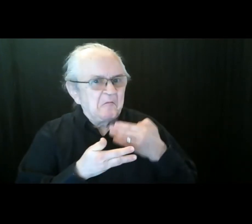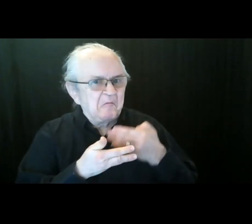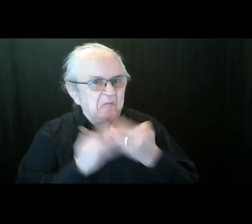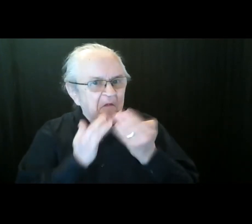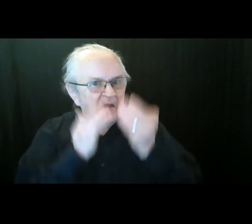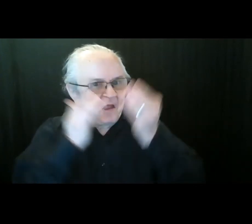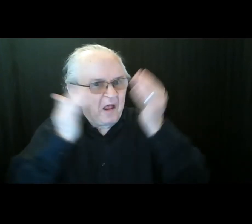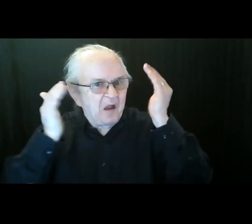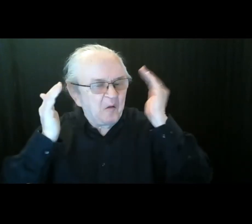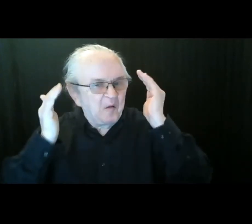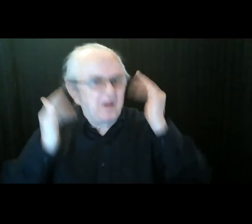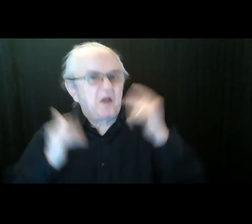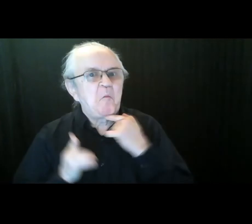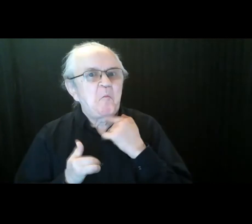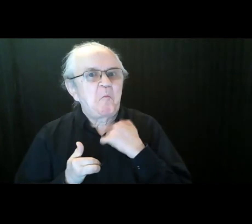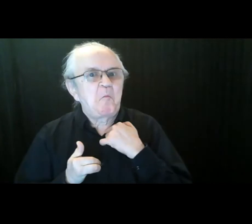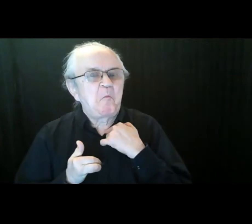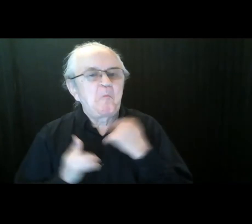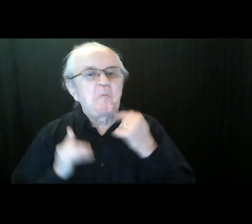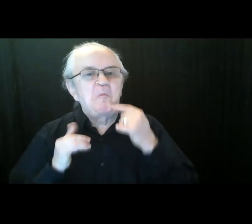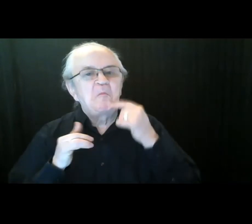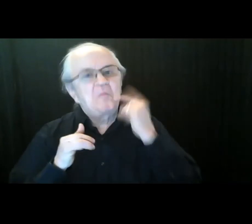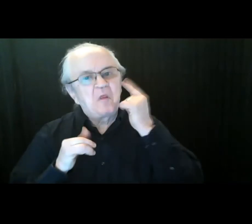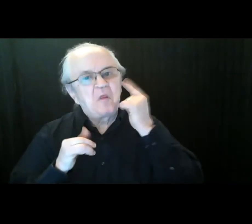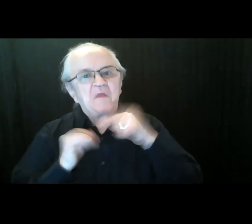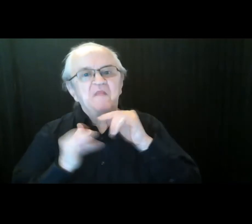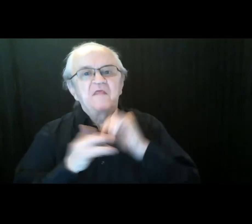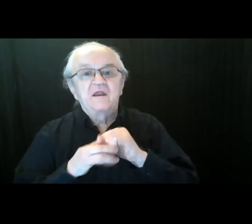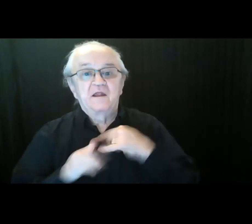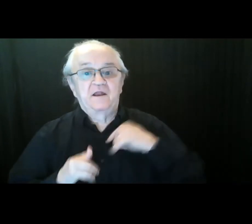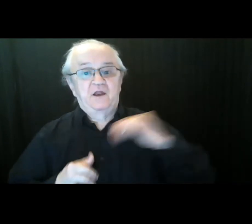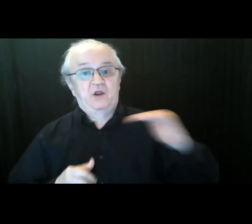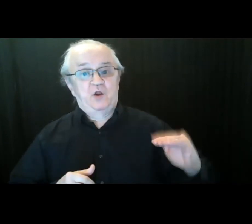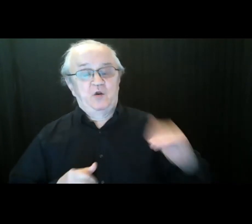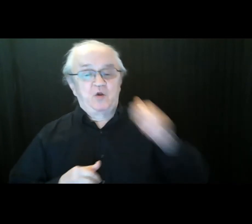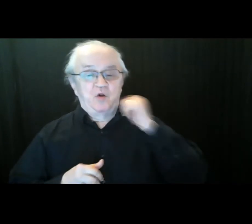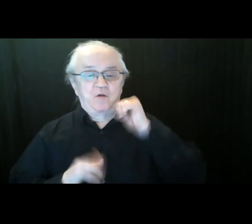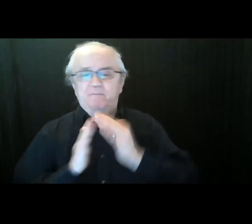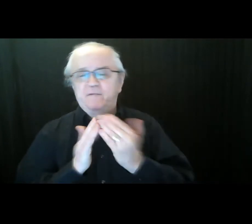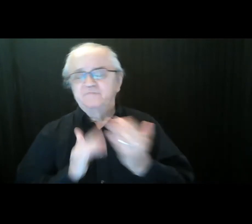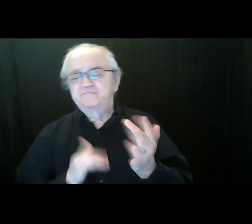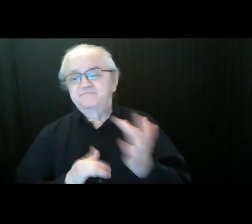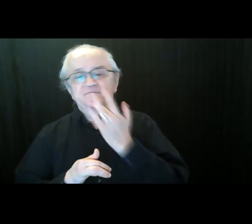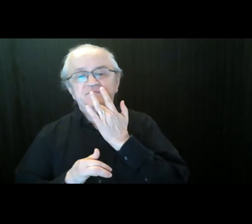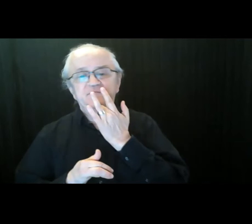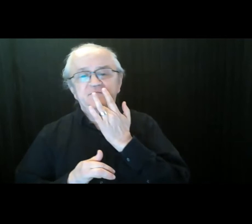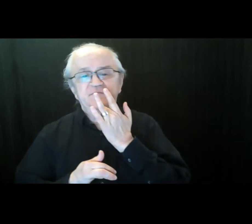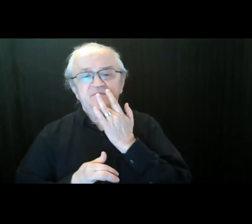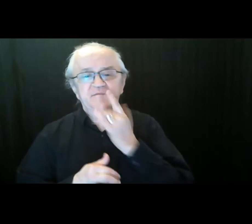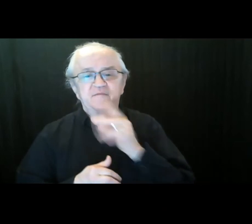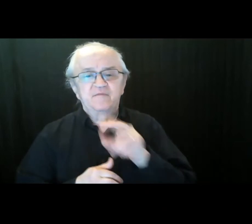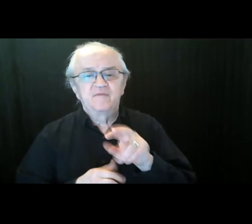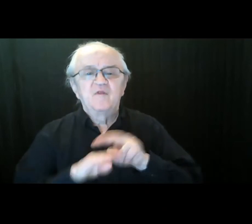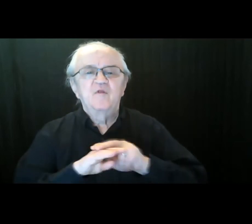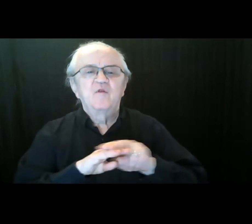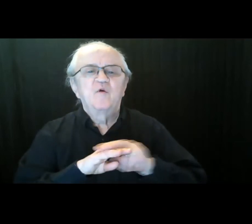that. When I was a little girl, I had a favorite book, and my book was The Railway Children. I